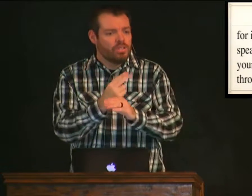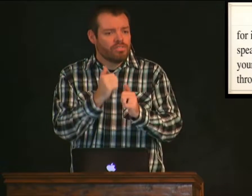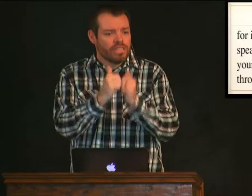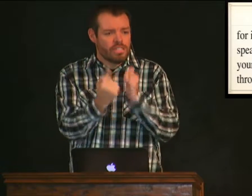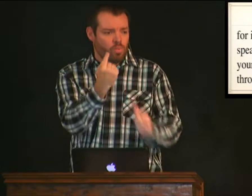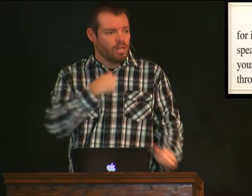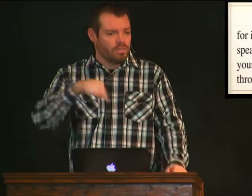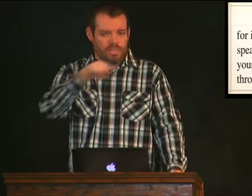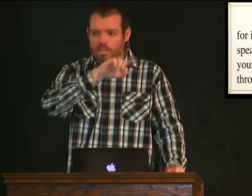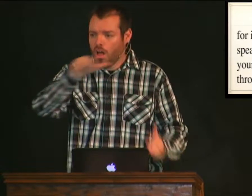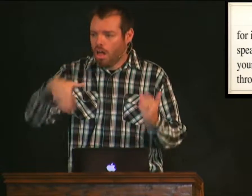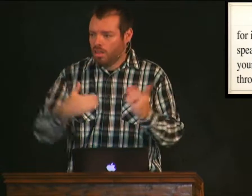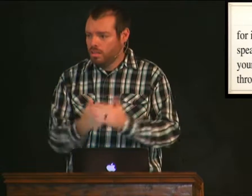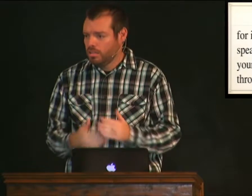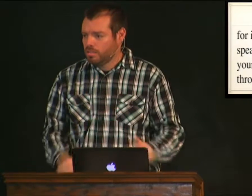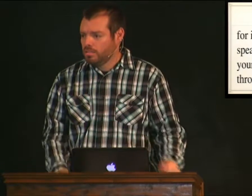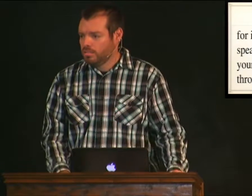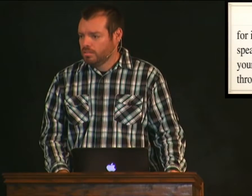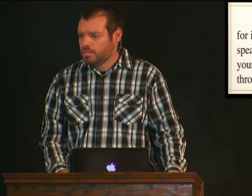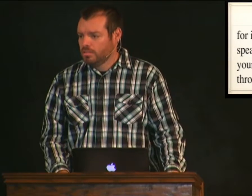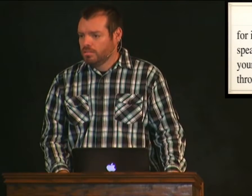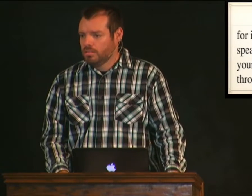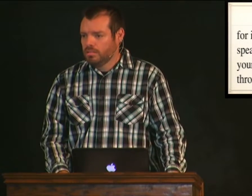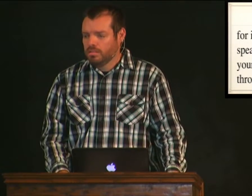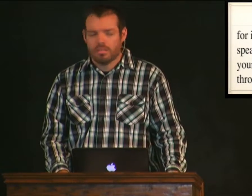God has a use for each one of us all.